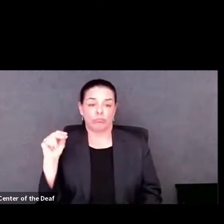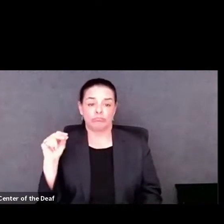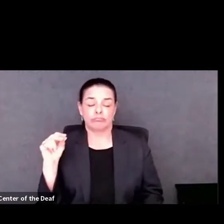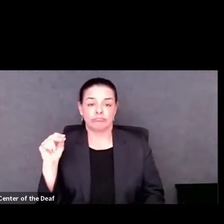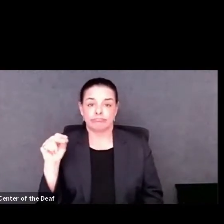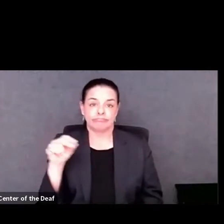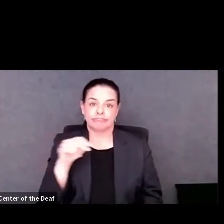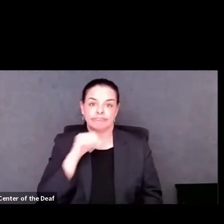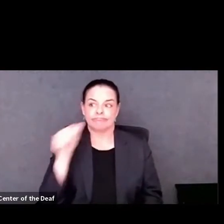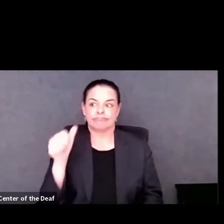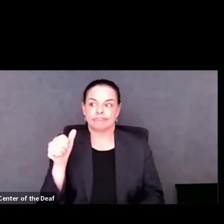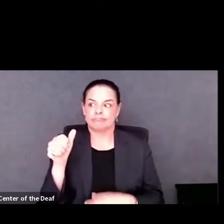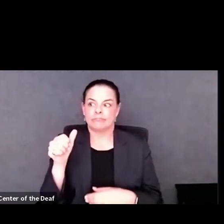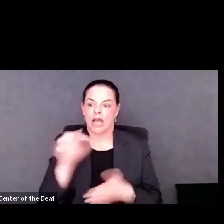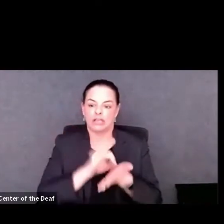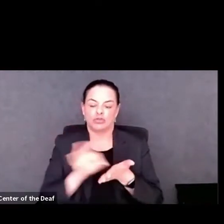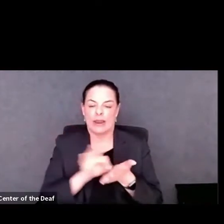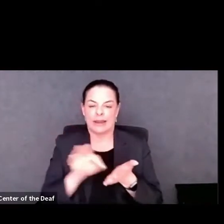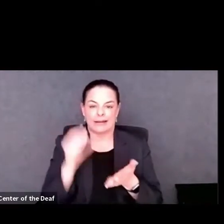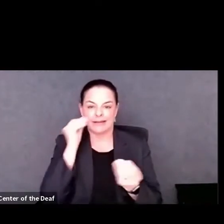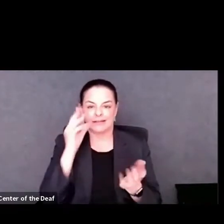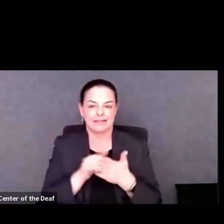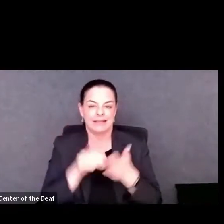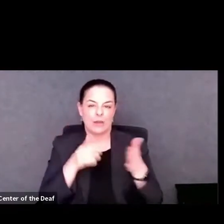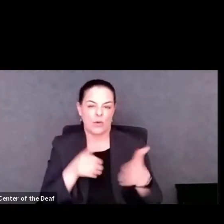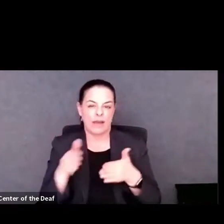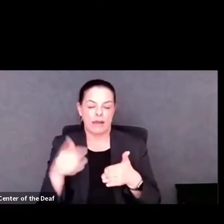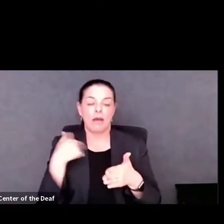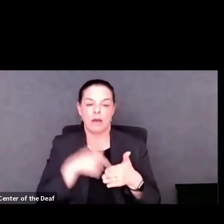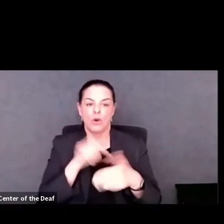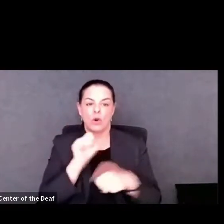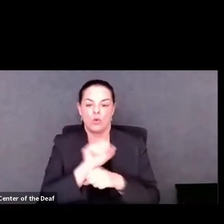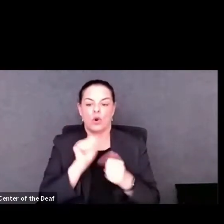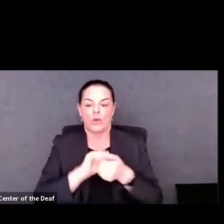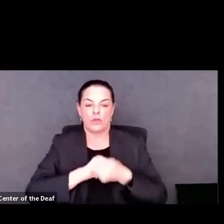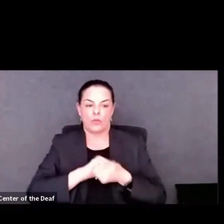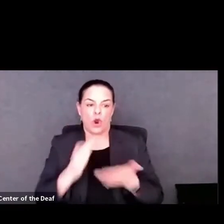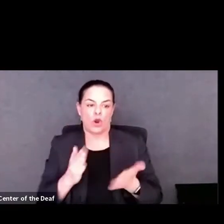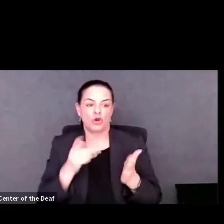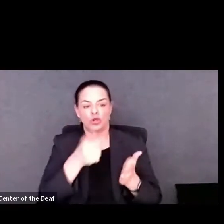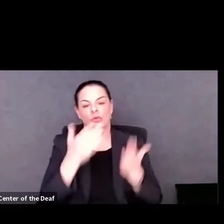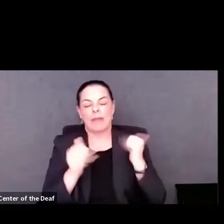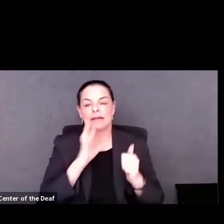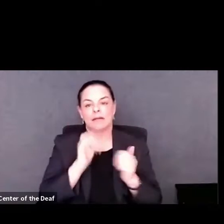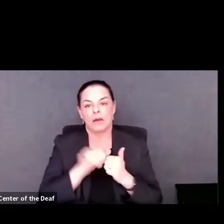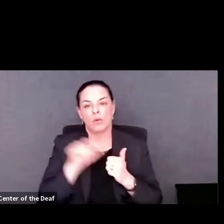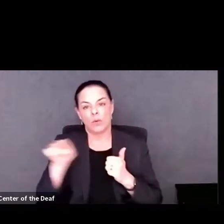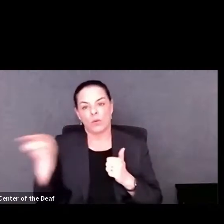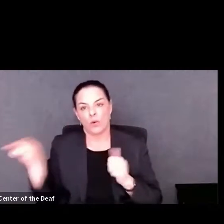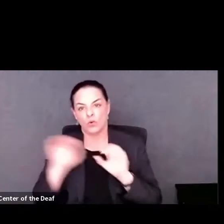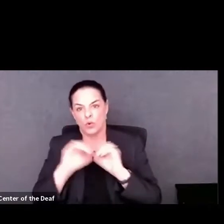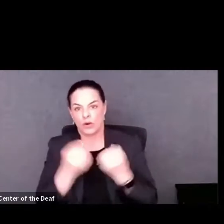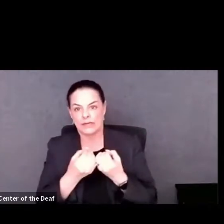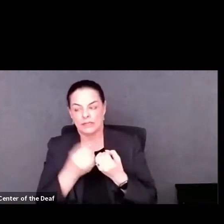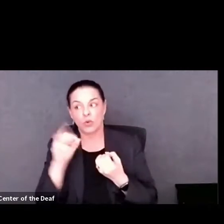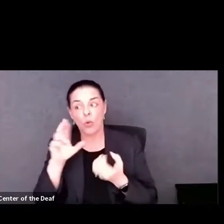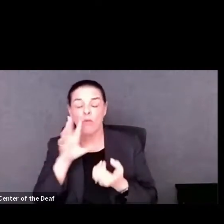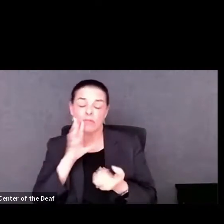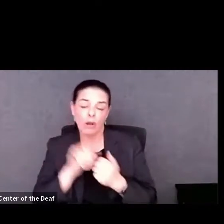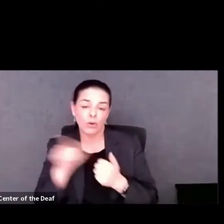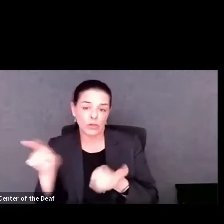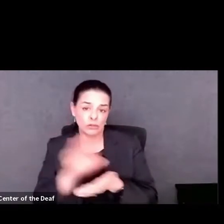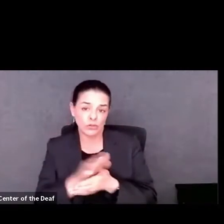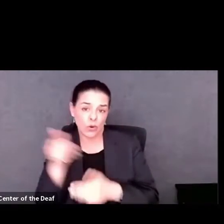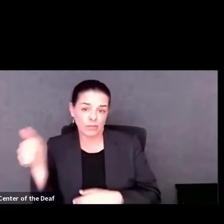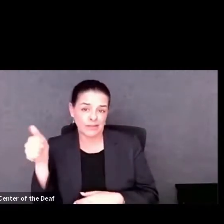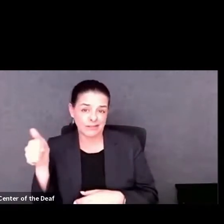We're not pulling the data that way. We are working with our partners, and you can maybe talk with some of those organizations or actually the schools themselves